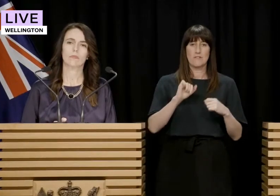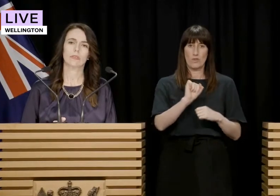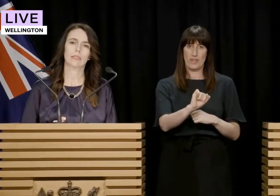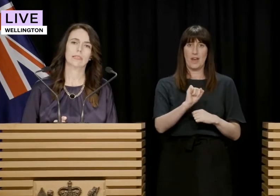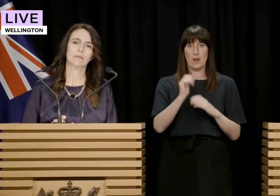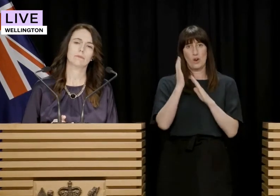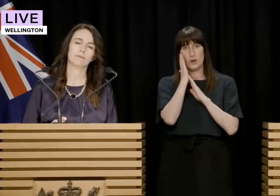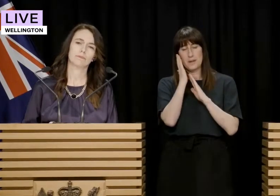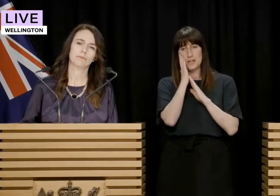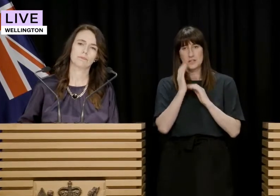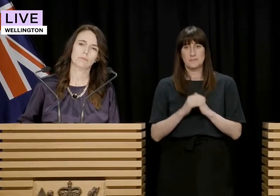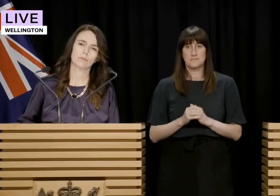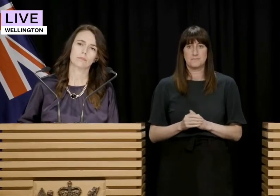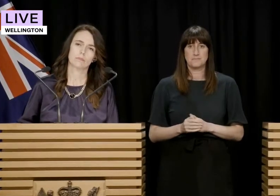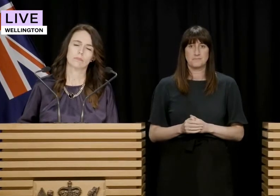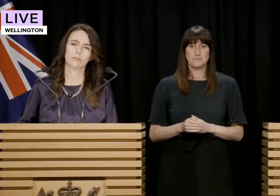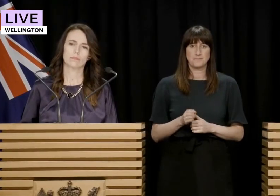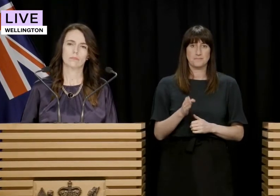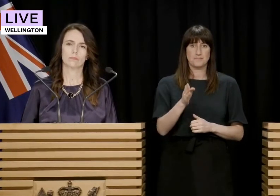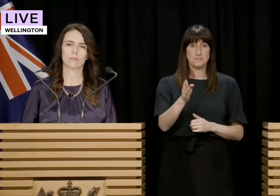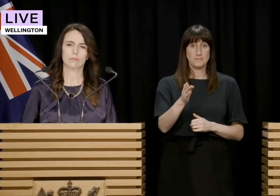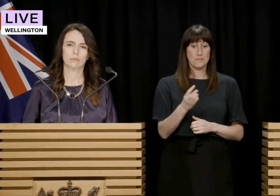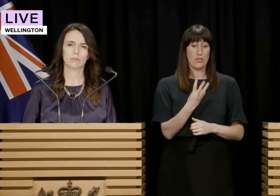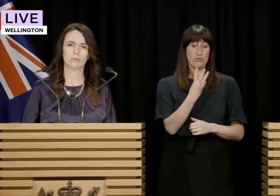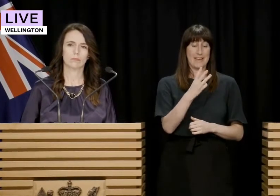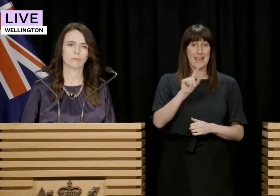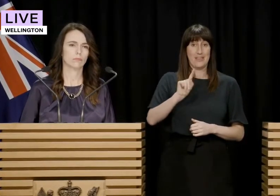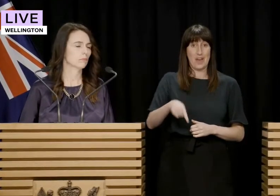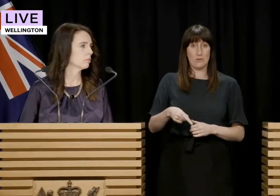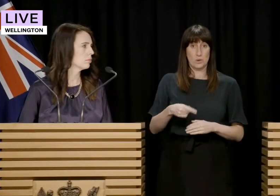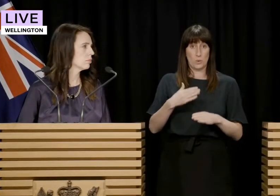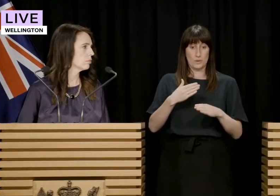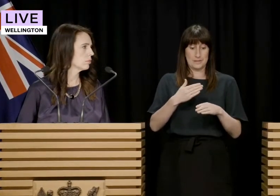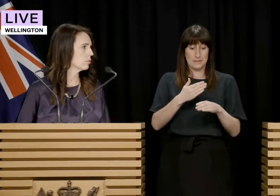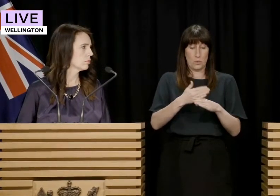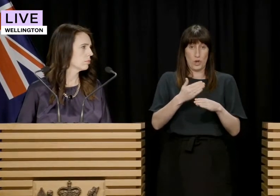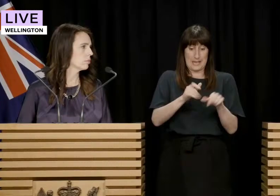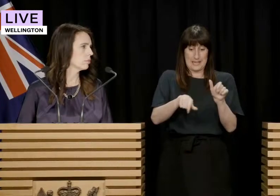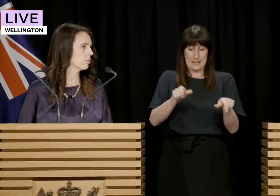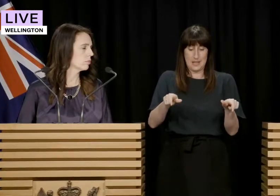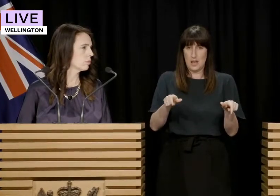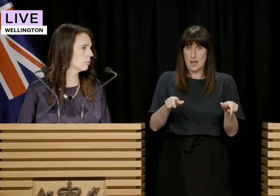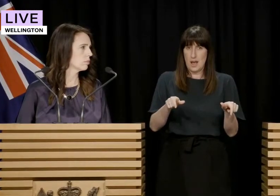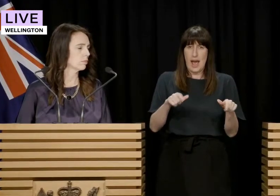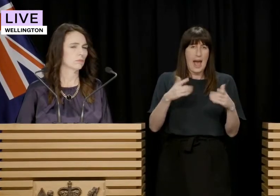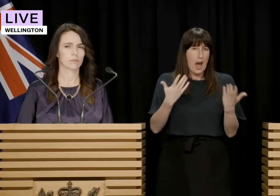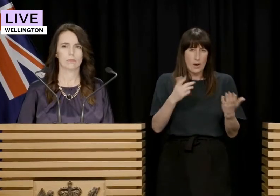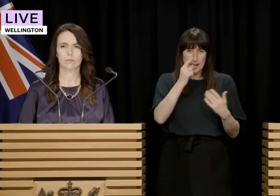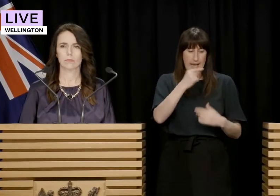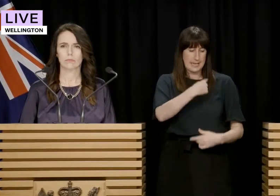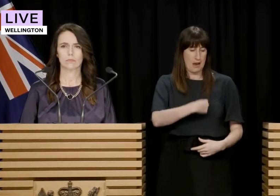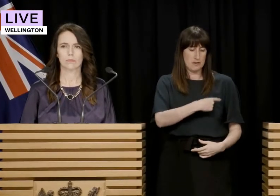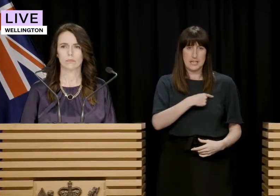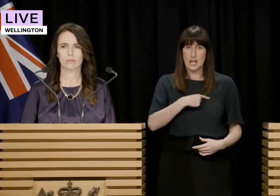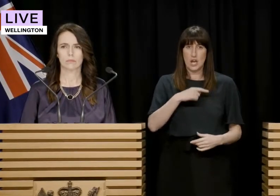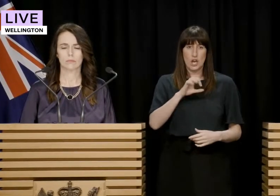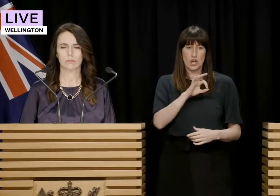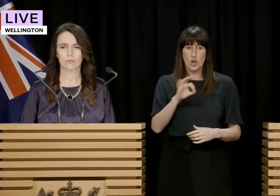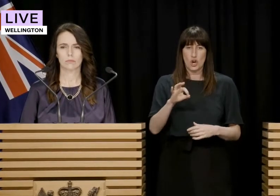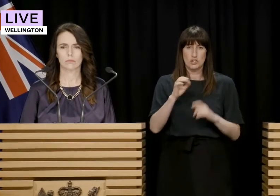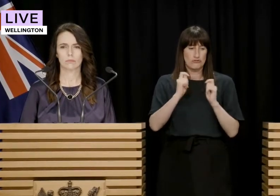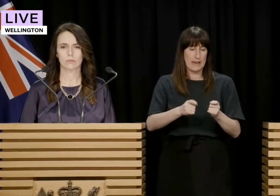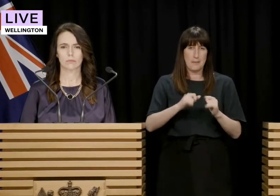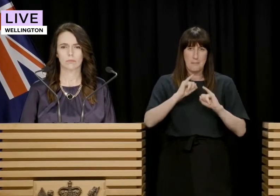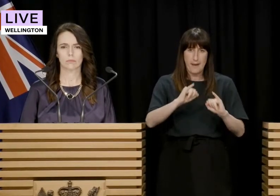accommodation. None of these extra 3,000 workers are going to be exploited. Well, look, that is absolutely what we are focused on. As I said, for the